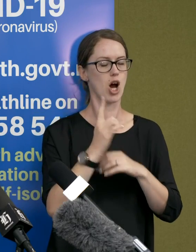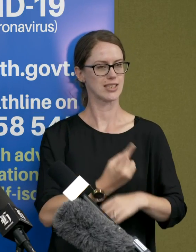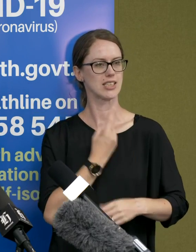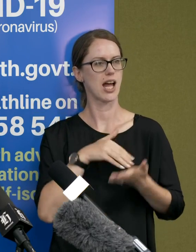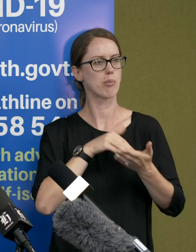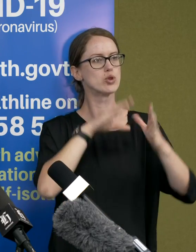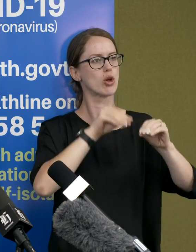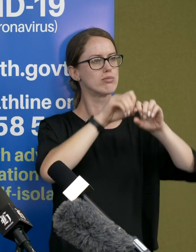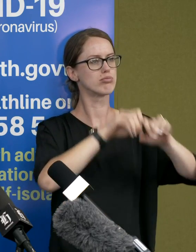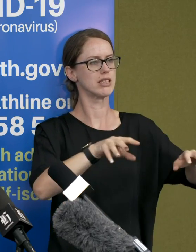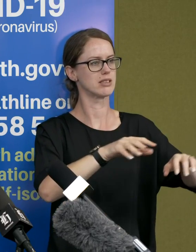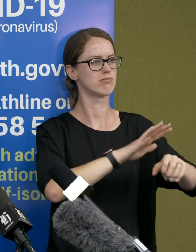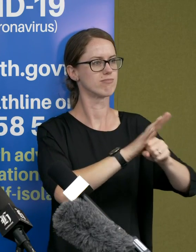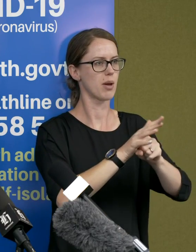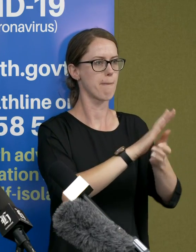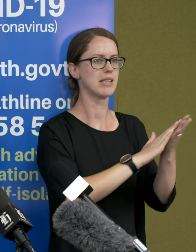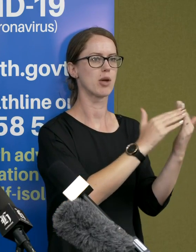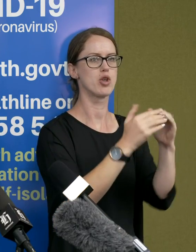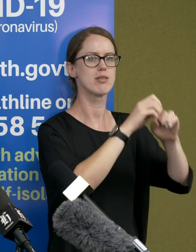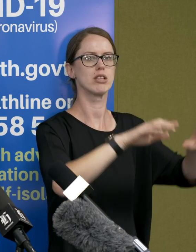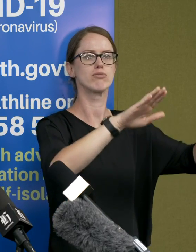and therefore presenting further community spread.